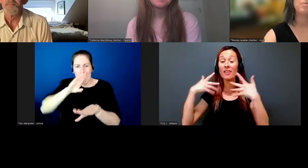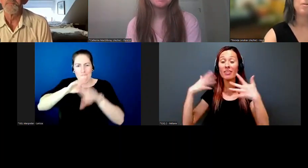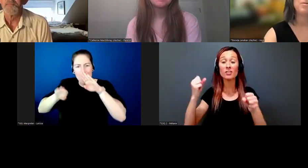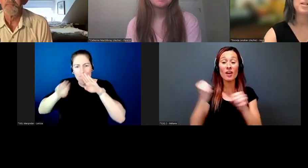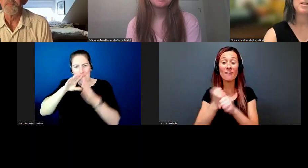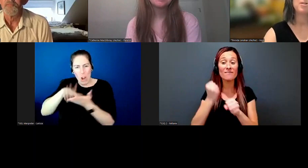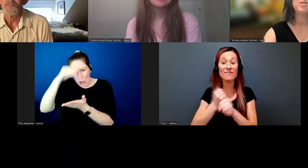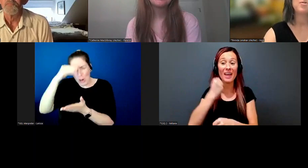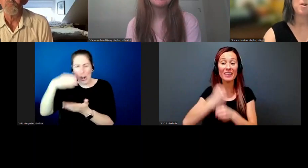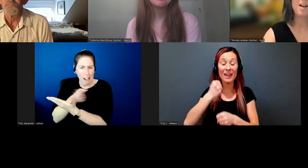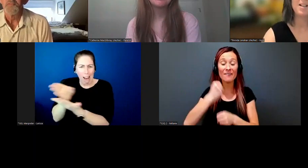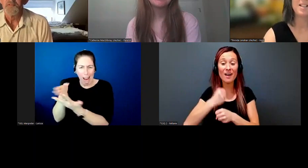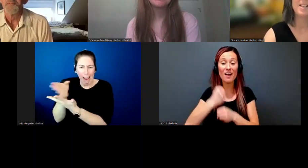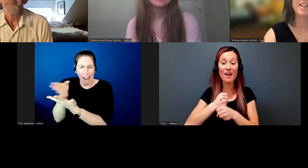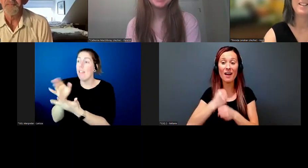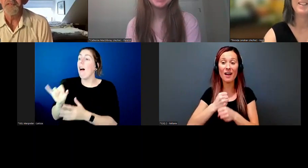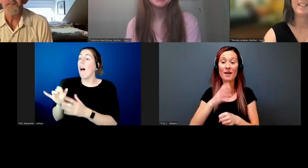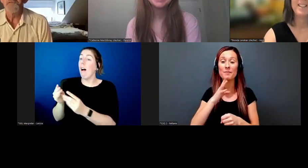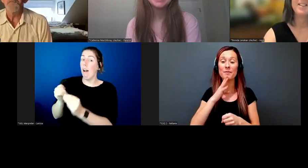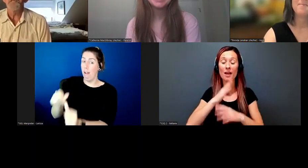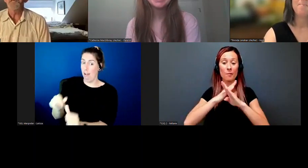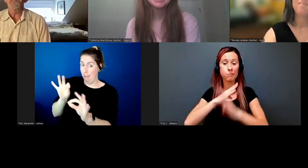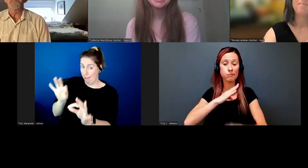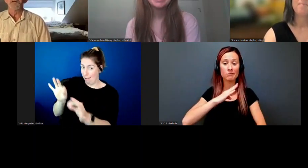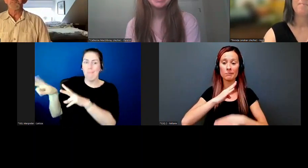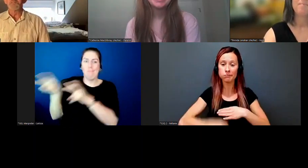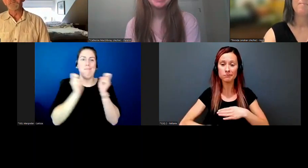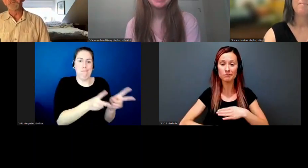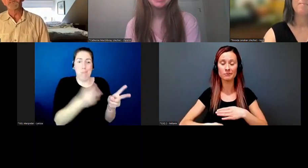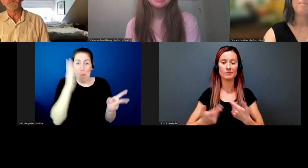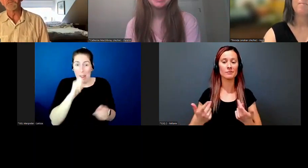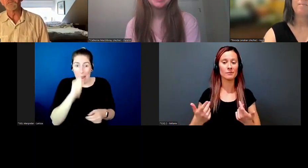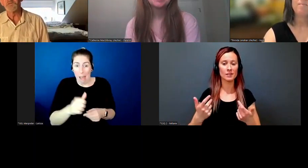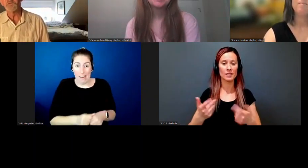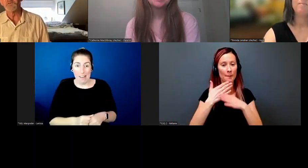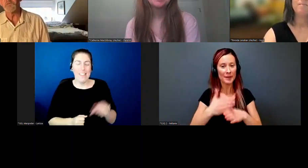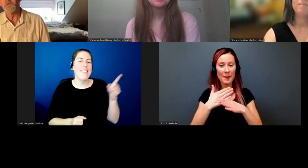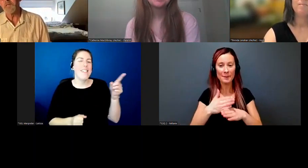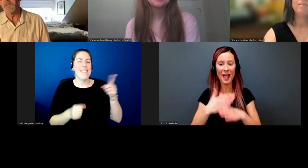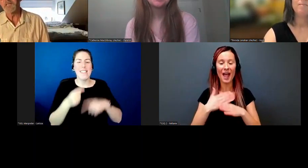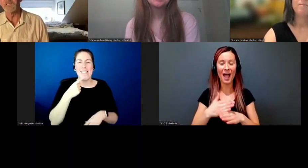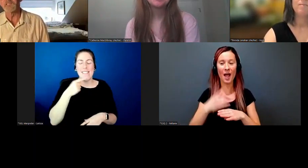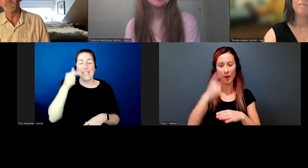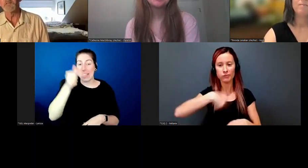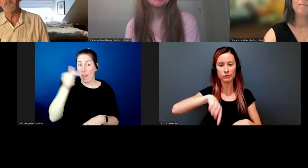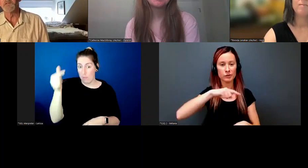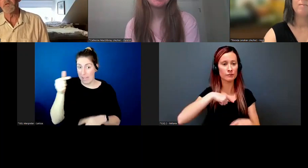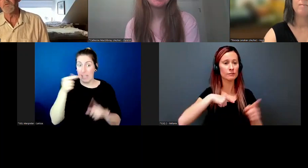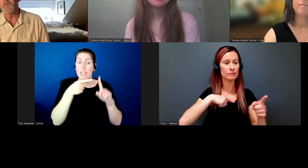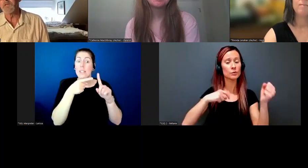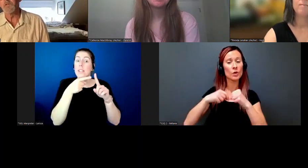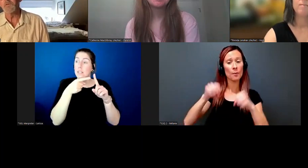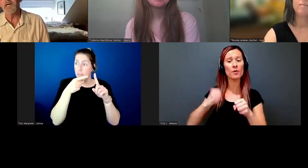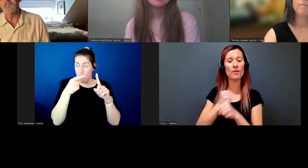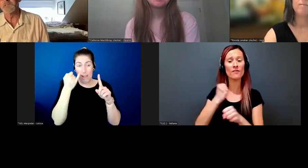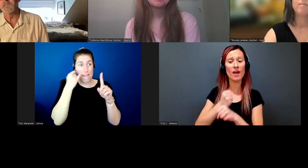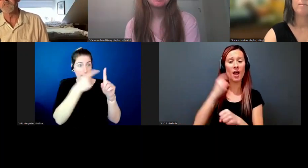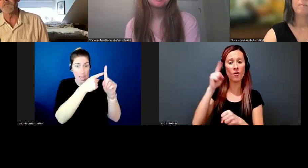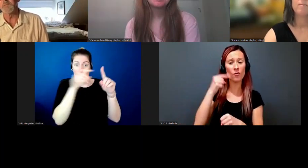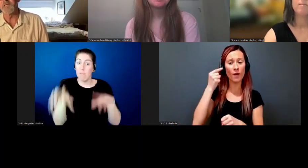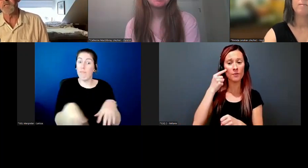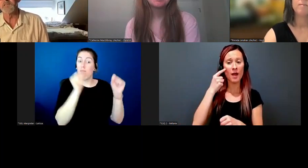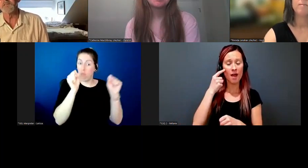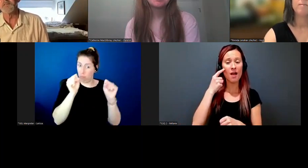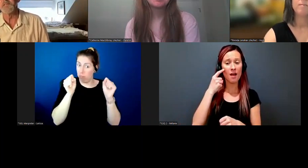through those issues for us. Yeah, if we can get the government, to really pick this up, and the only way we can do that is